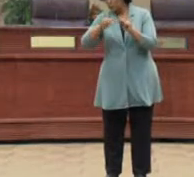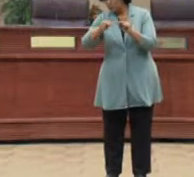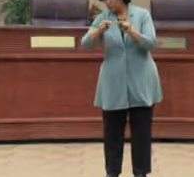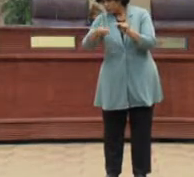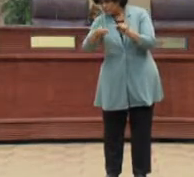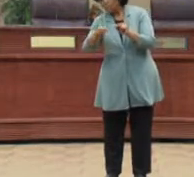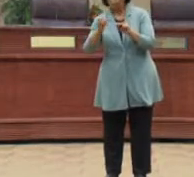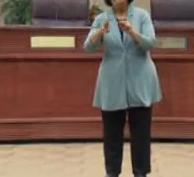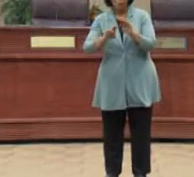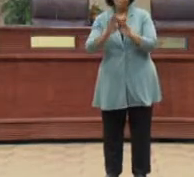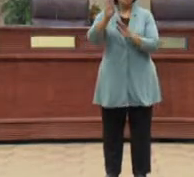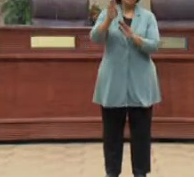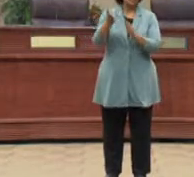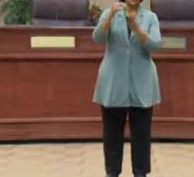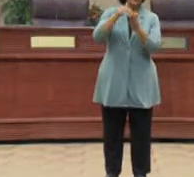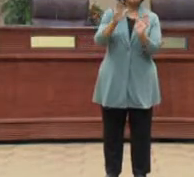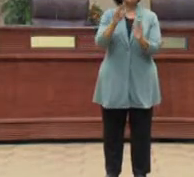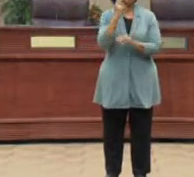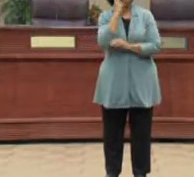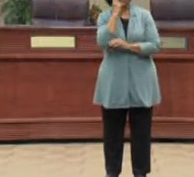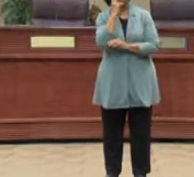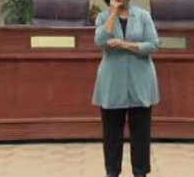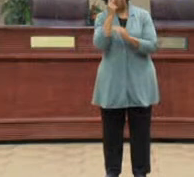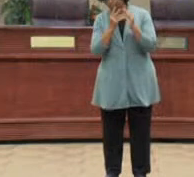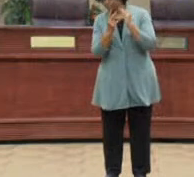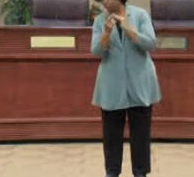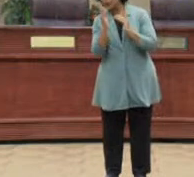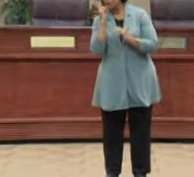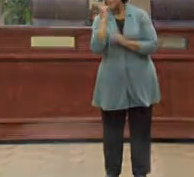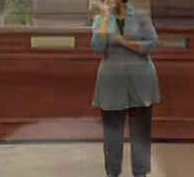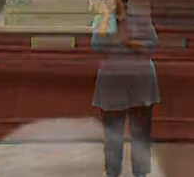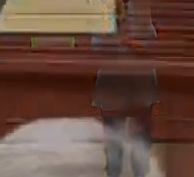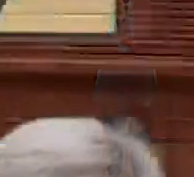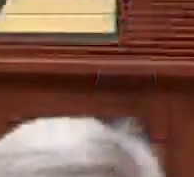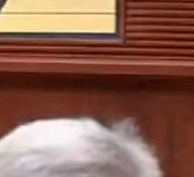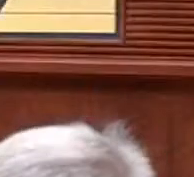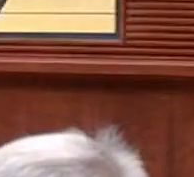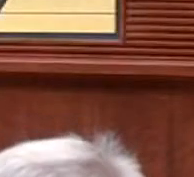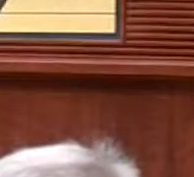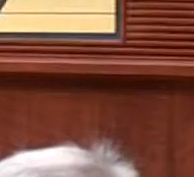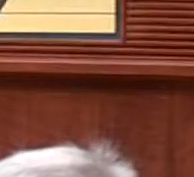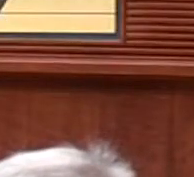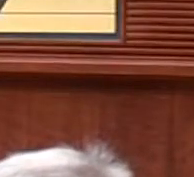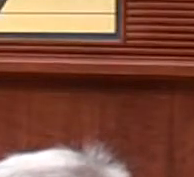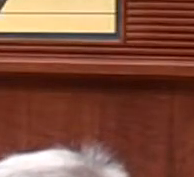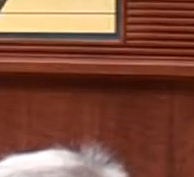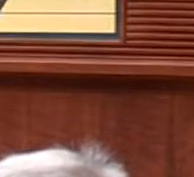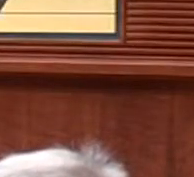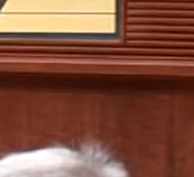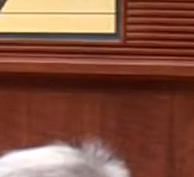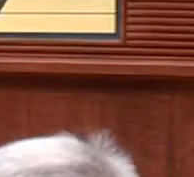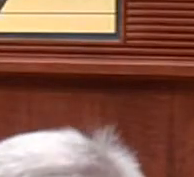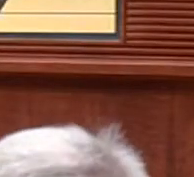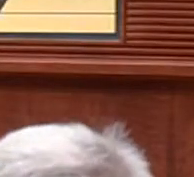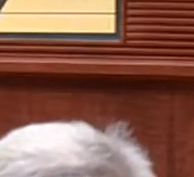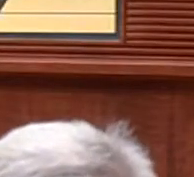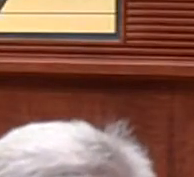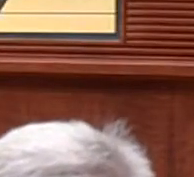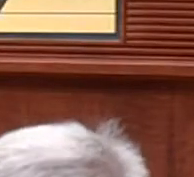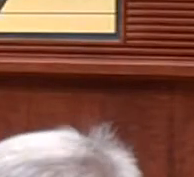latest numbers reported by the Florida Department of Health in Orange County. There are now